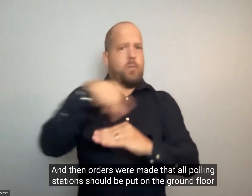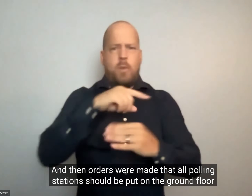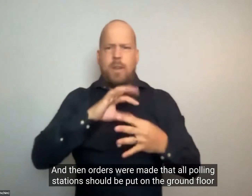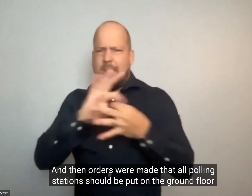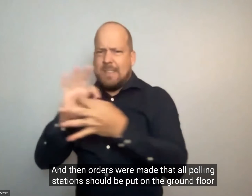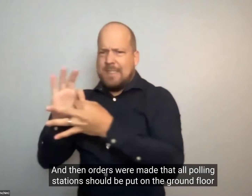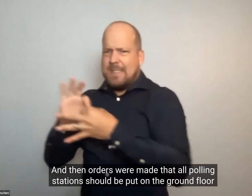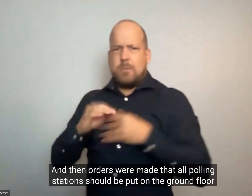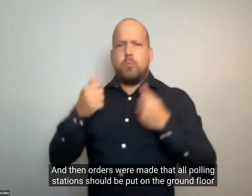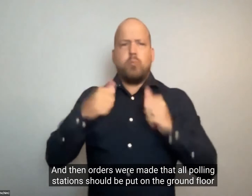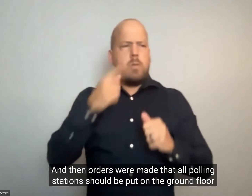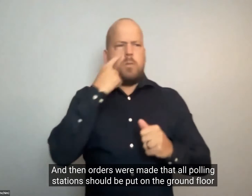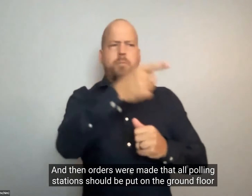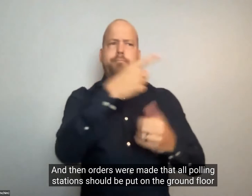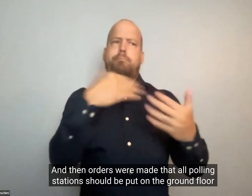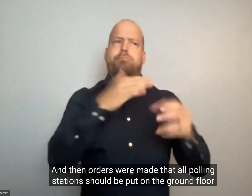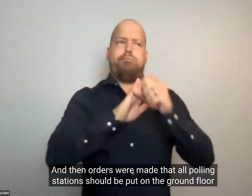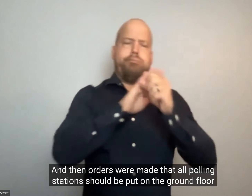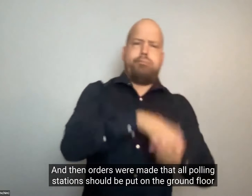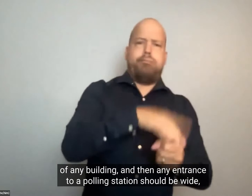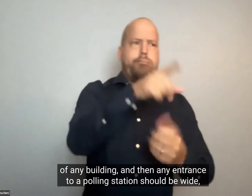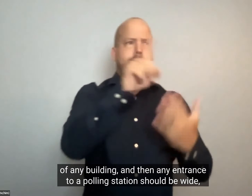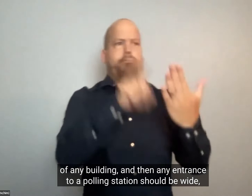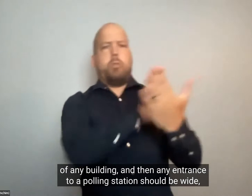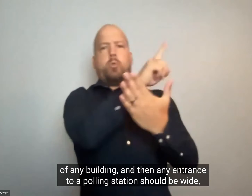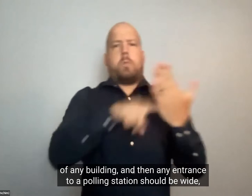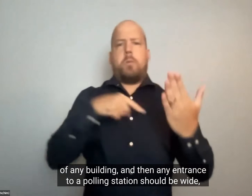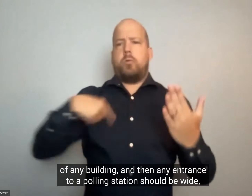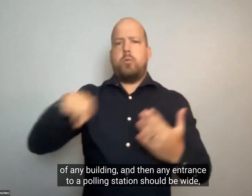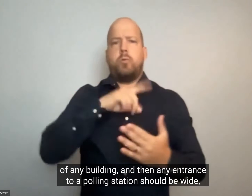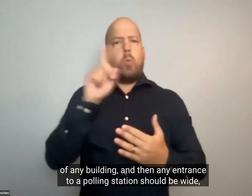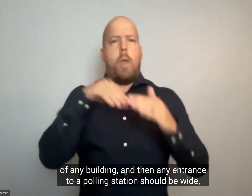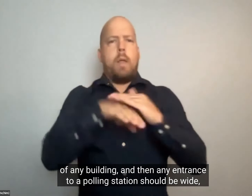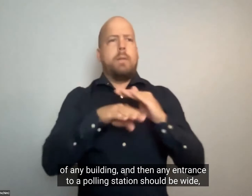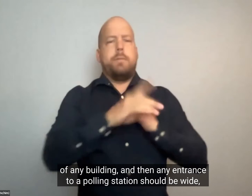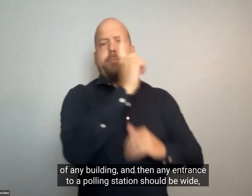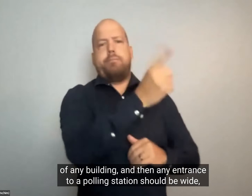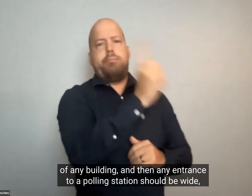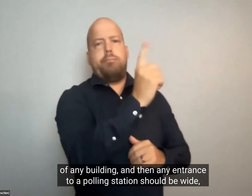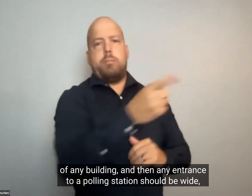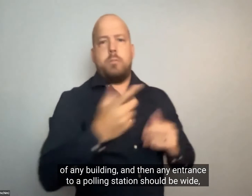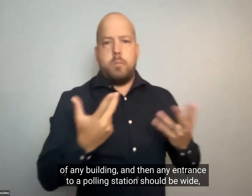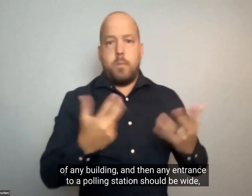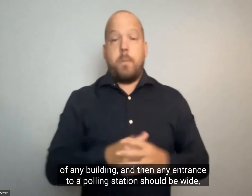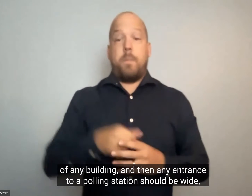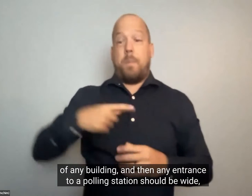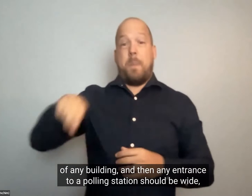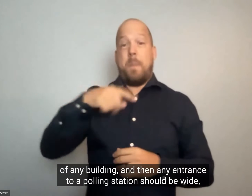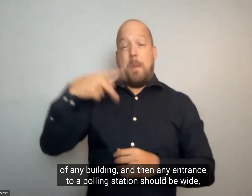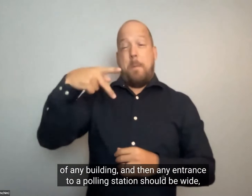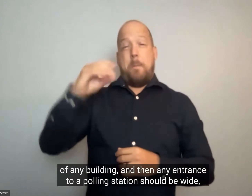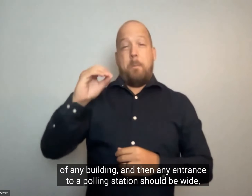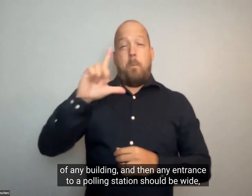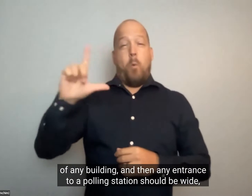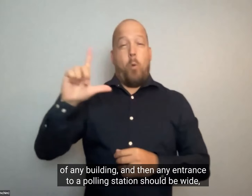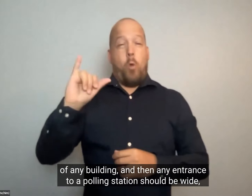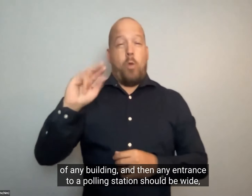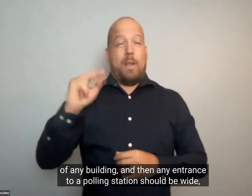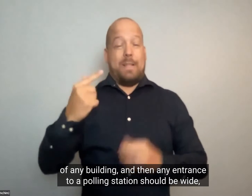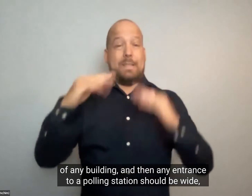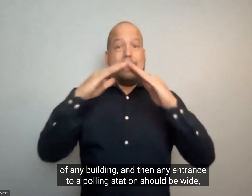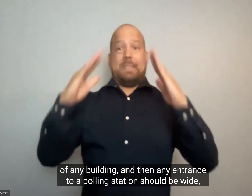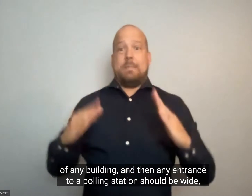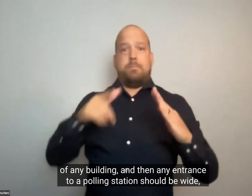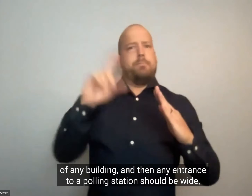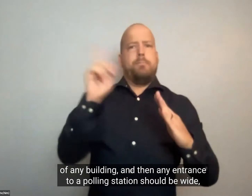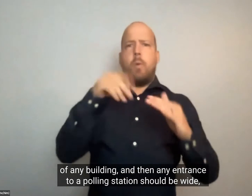polling stations should be put on the ground floor of any building, and then any entrance to a polling station should